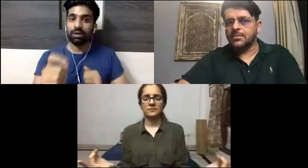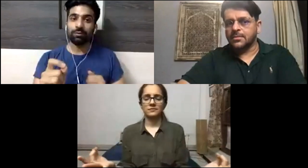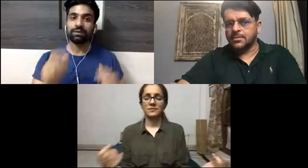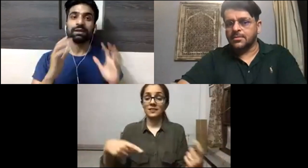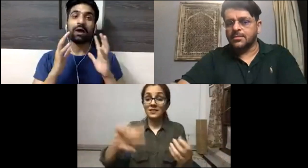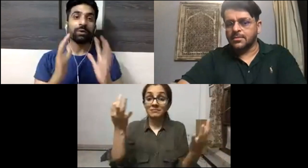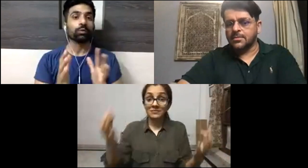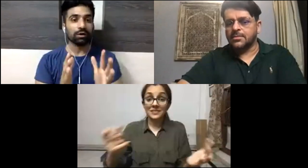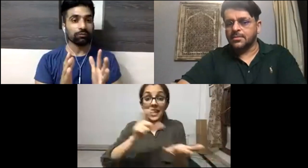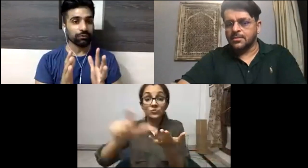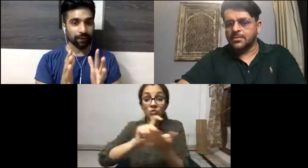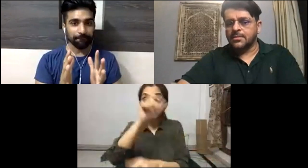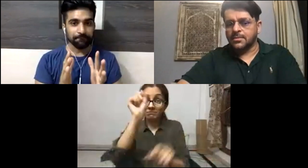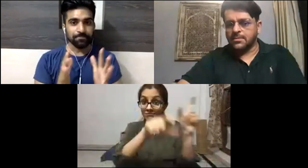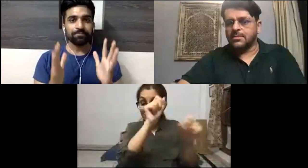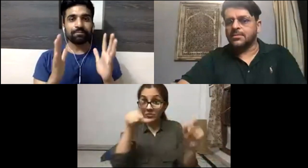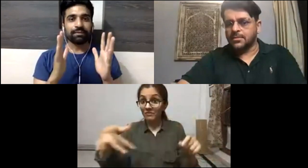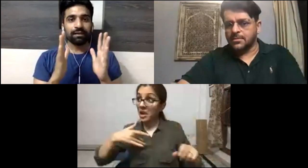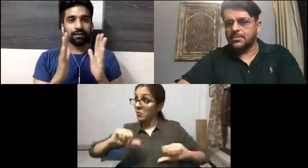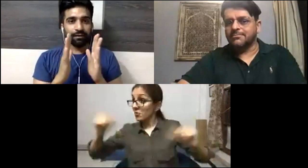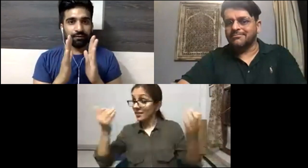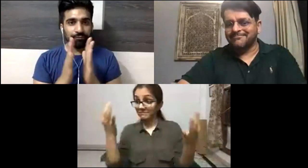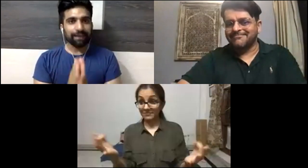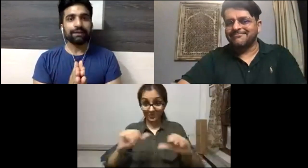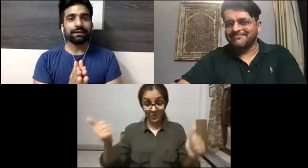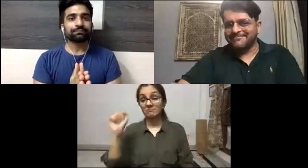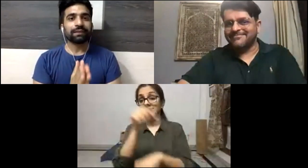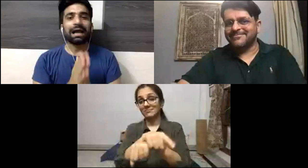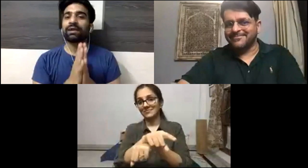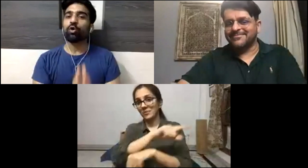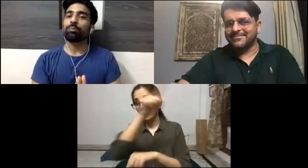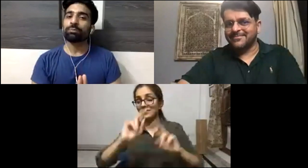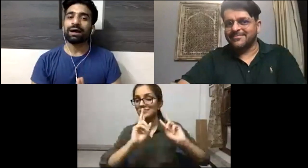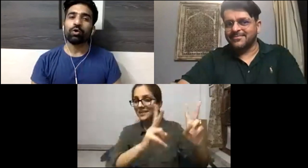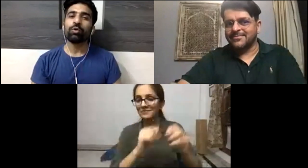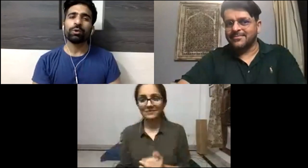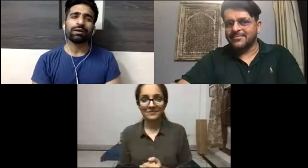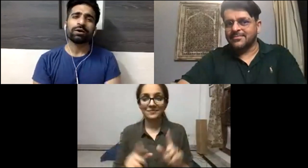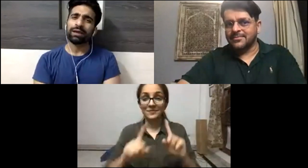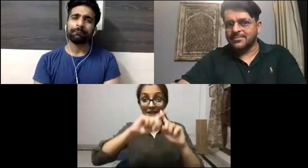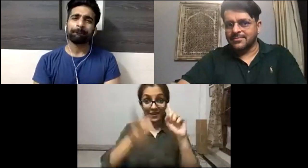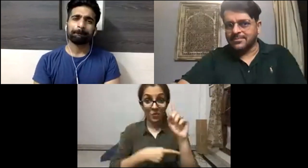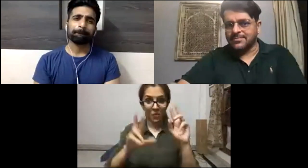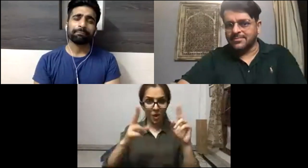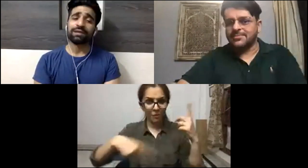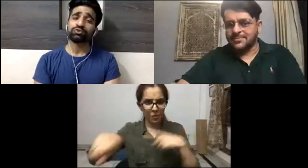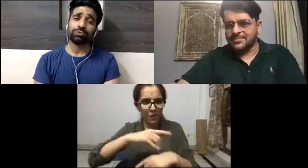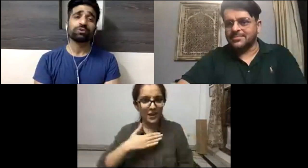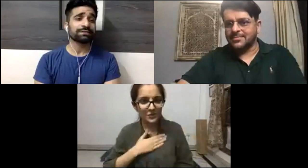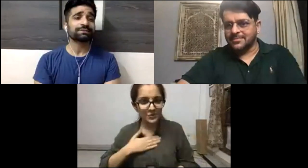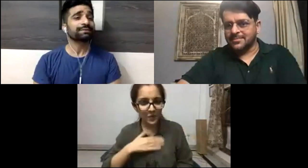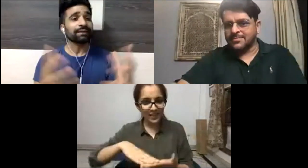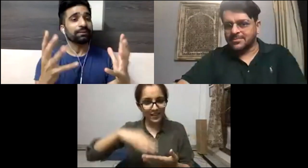or wherever that how it worked for you. Okay, finally, I hope you had a good time. Thank you so